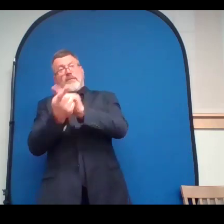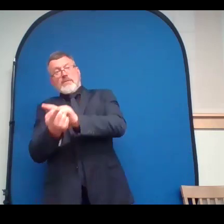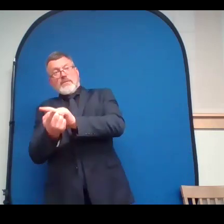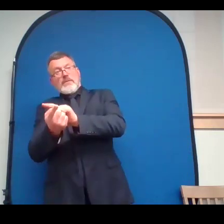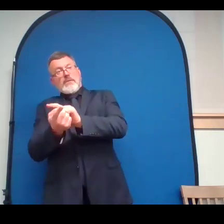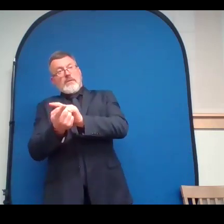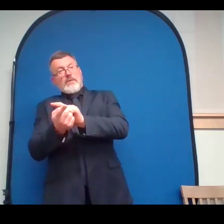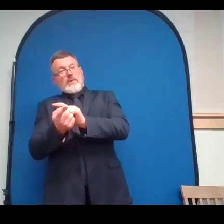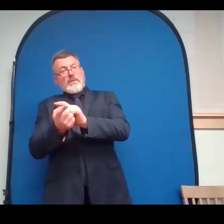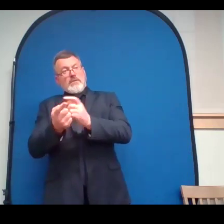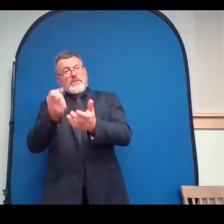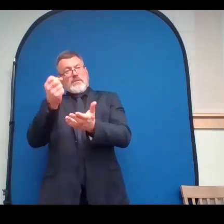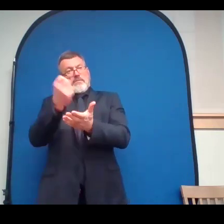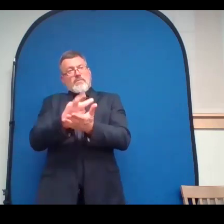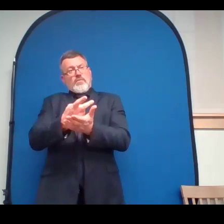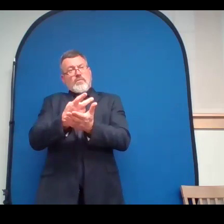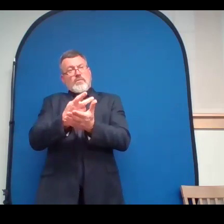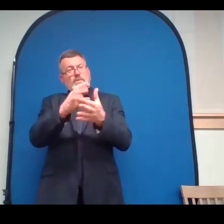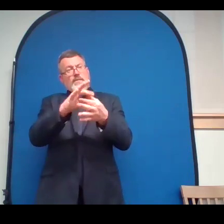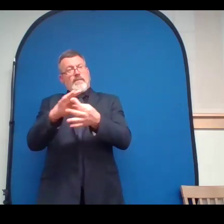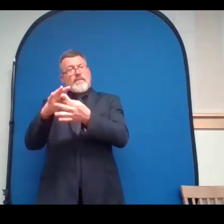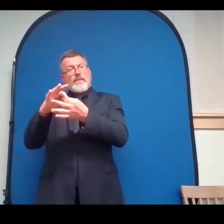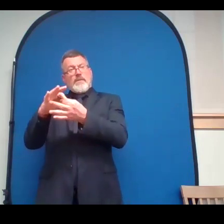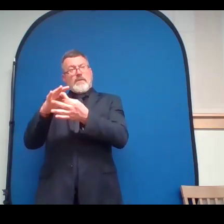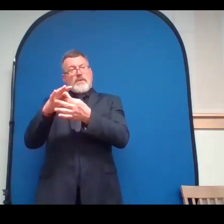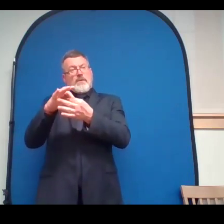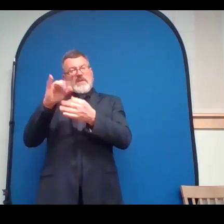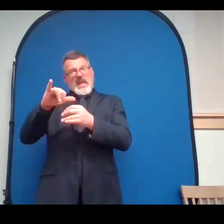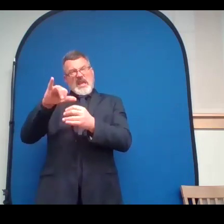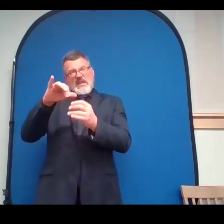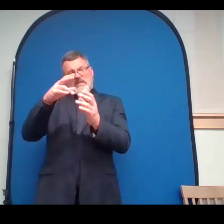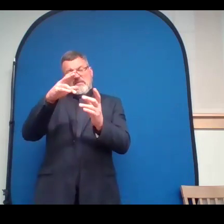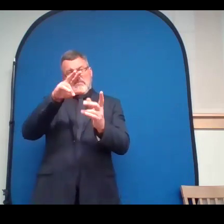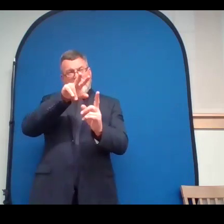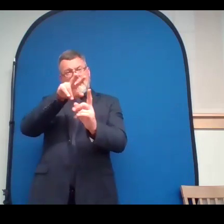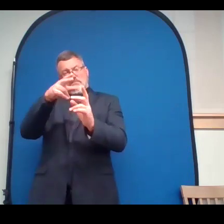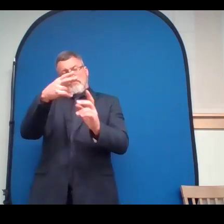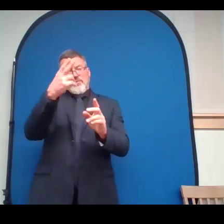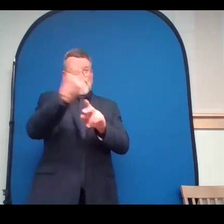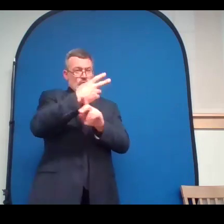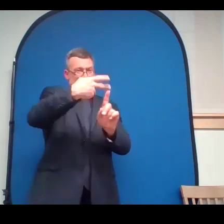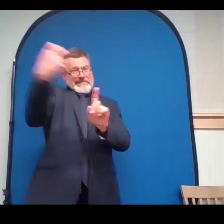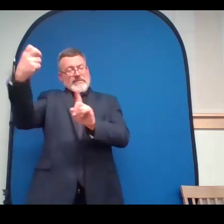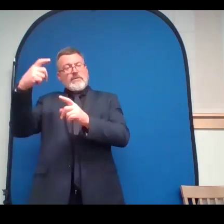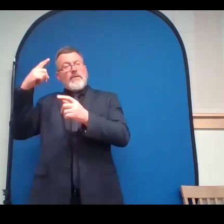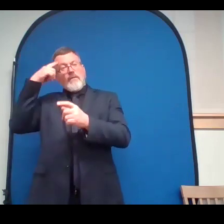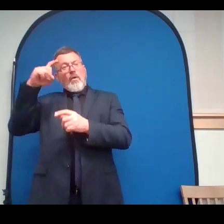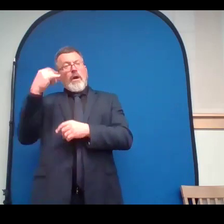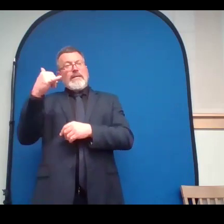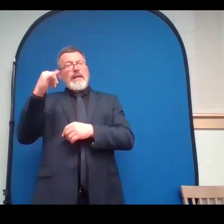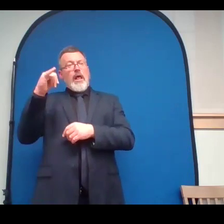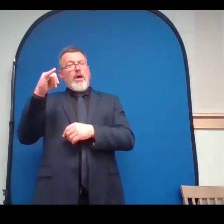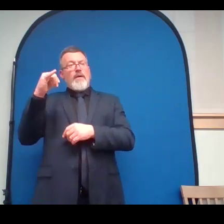yellow flag? No, the discussion I had with First Sergeant Mote was that a check well-being needed to